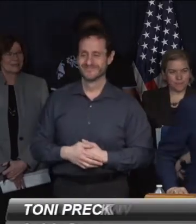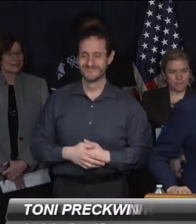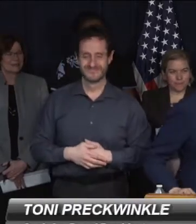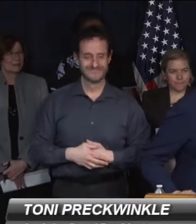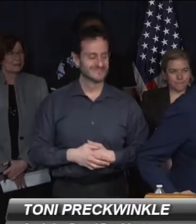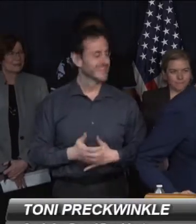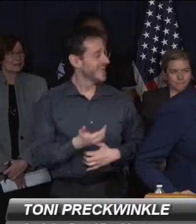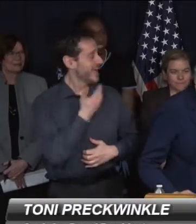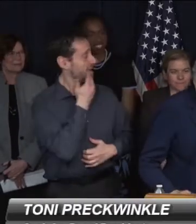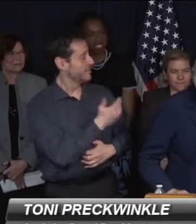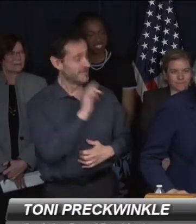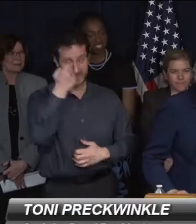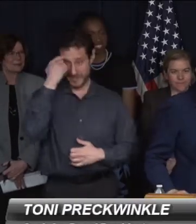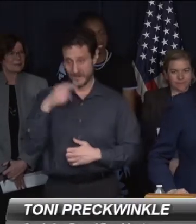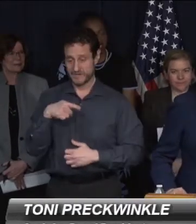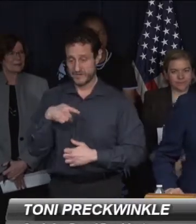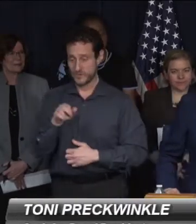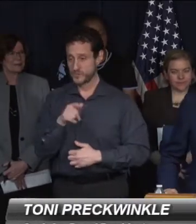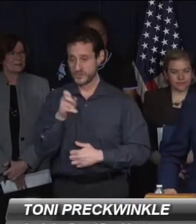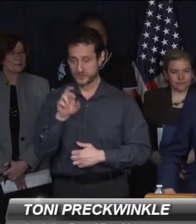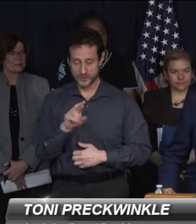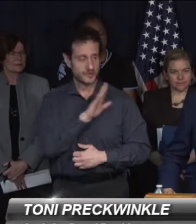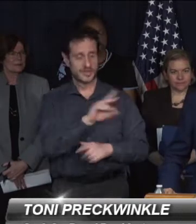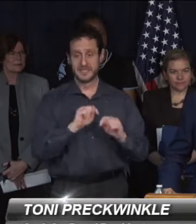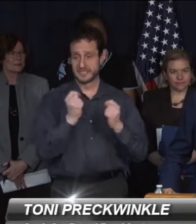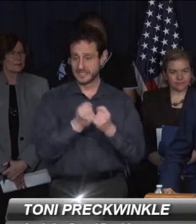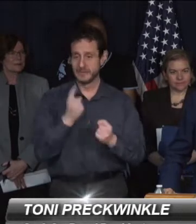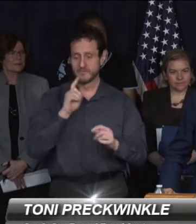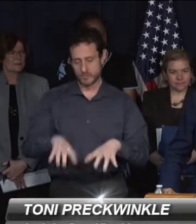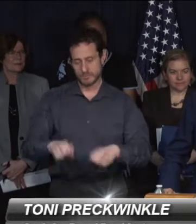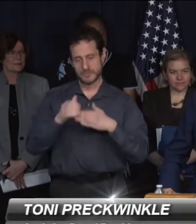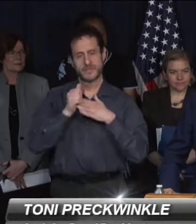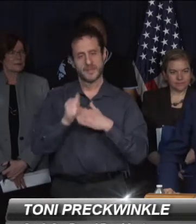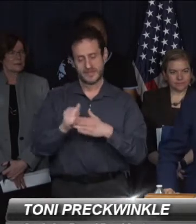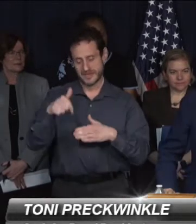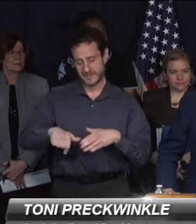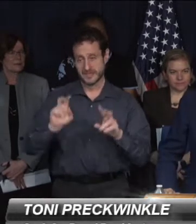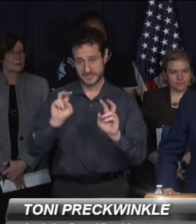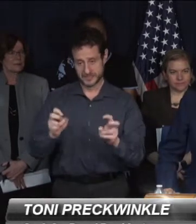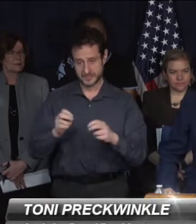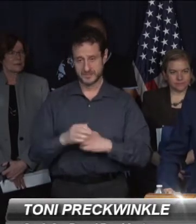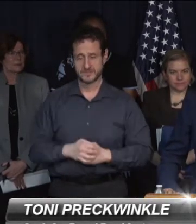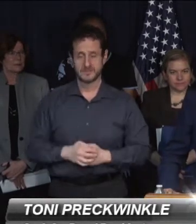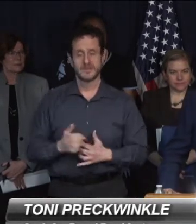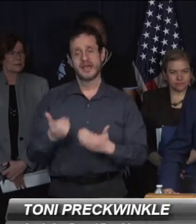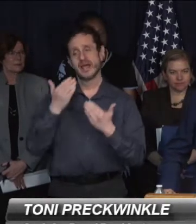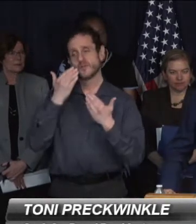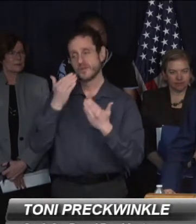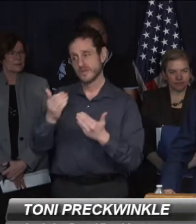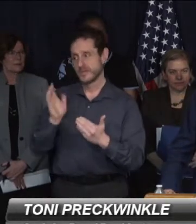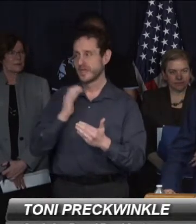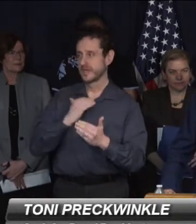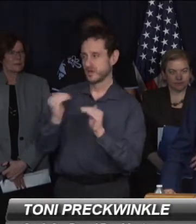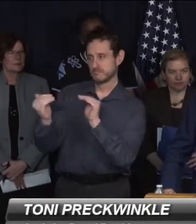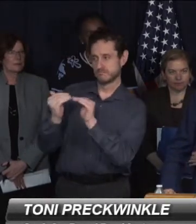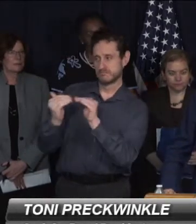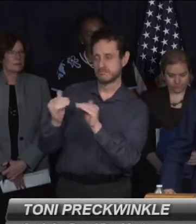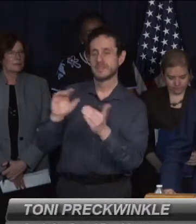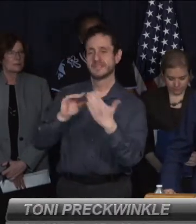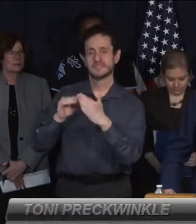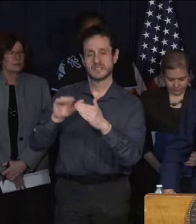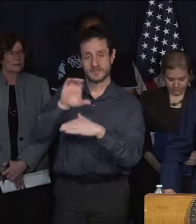I'd like to thank Governor Pritzker and his team for their leadership on this issue. I'd like to thank our counterparts at the City of